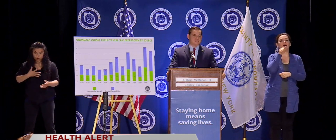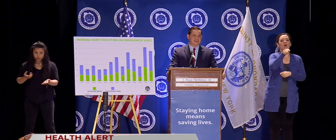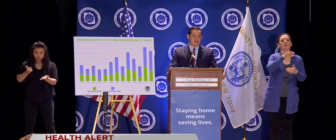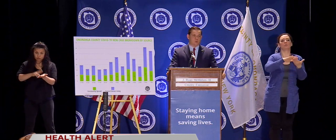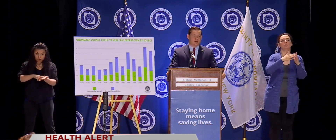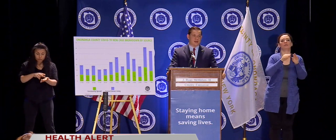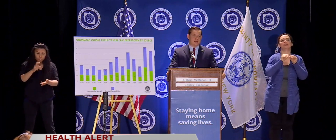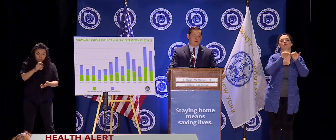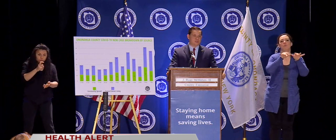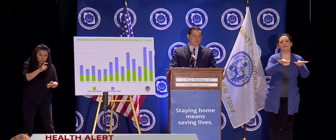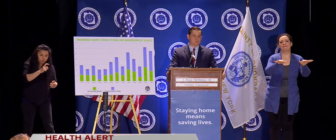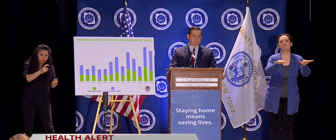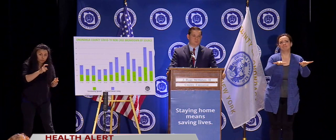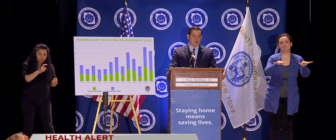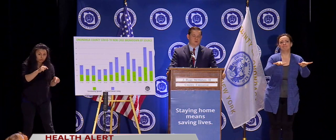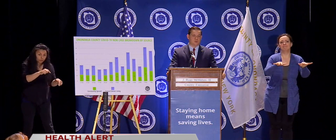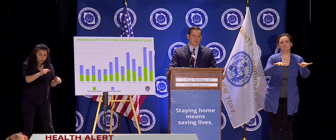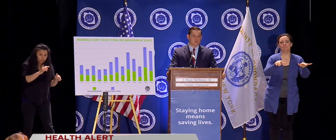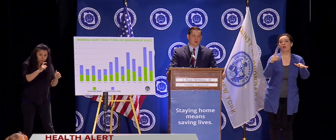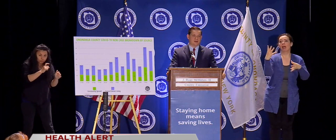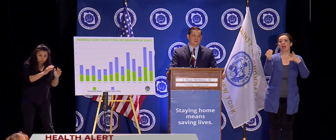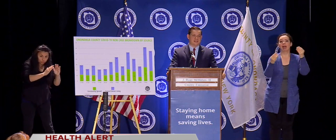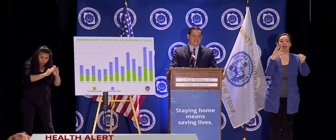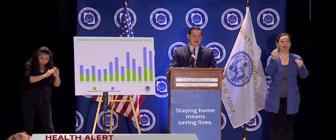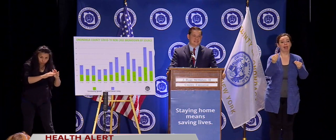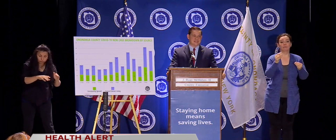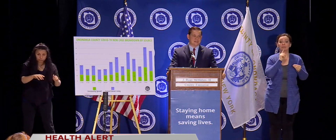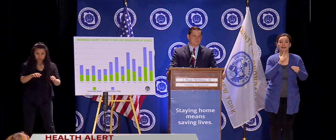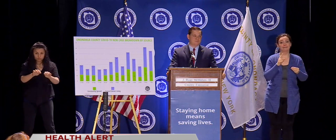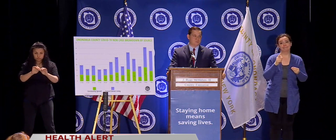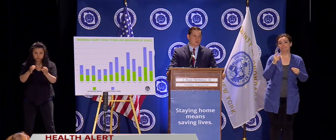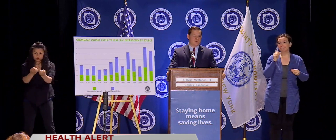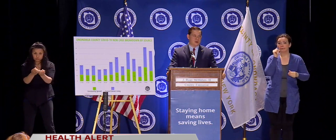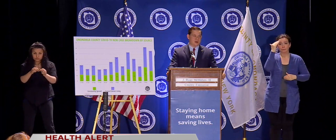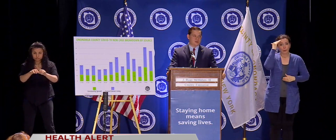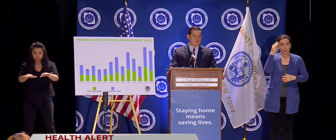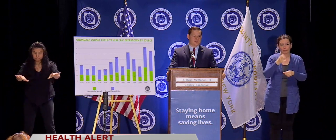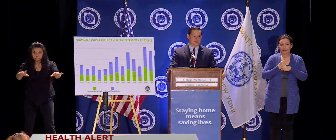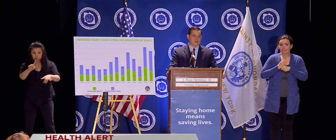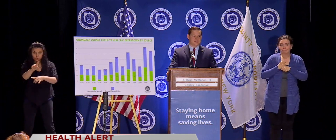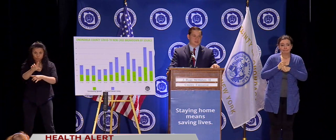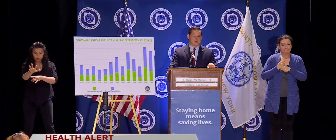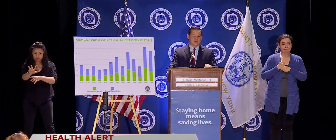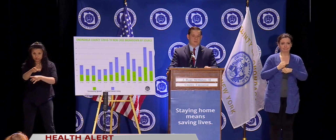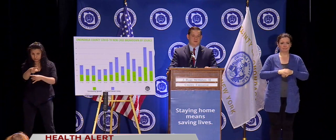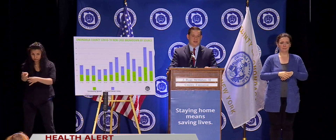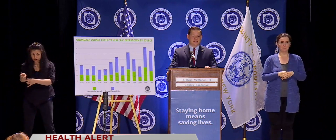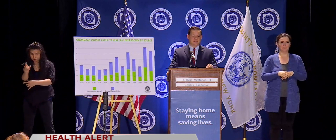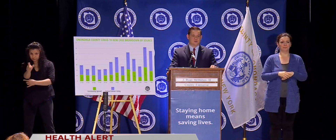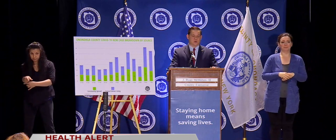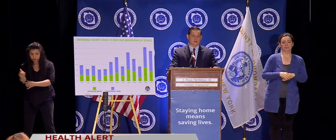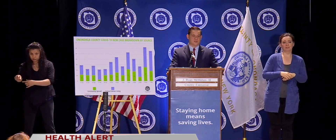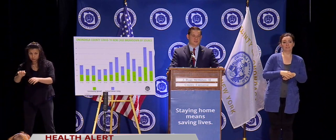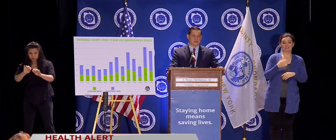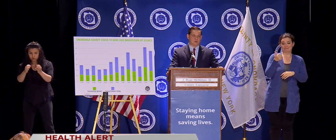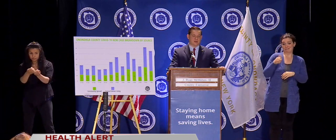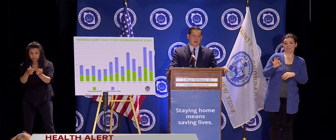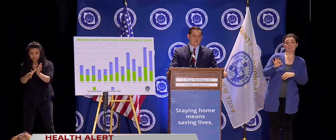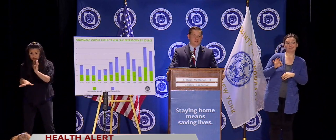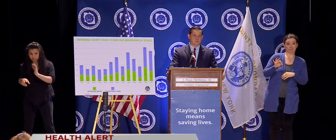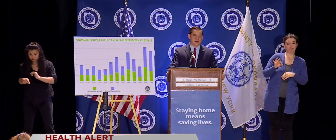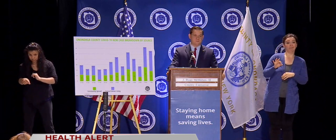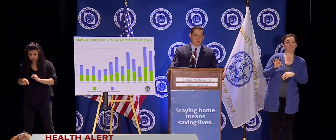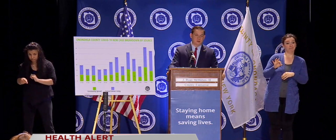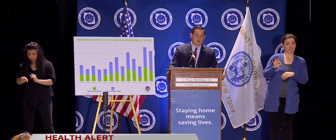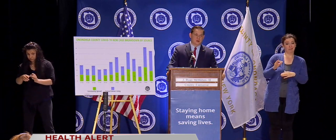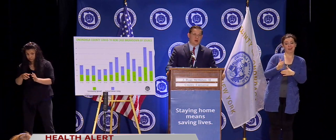Our 6-day running average of community spread is 19. So today's number of 19 is what our 6-day running